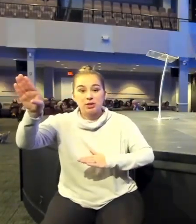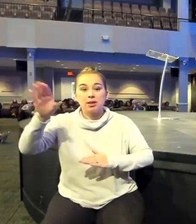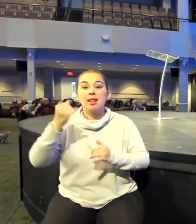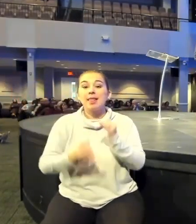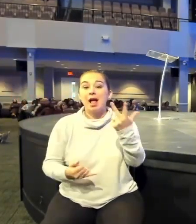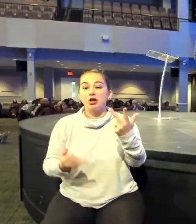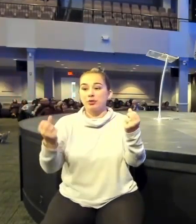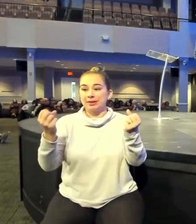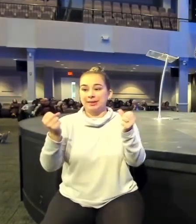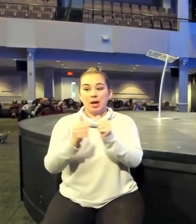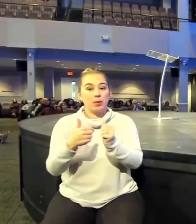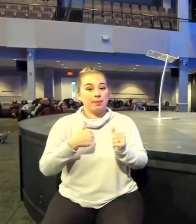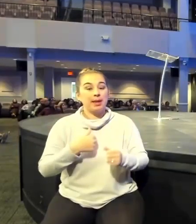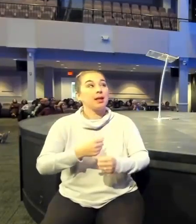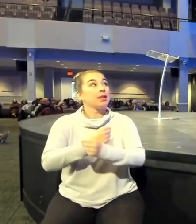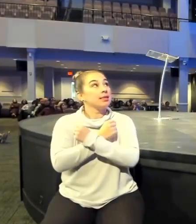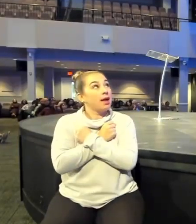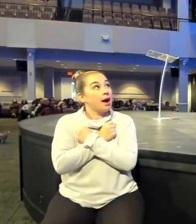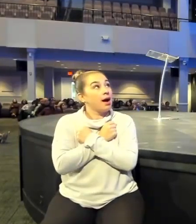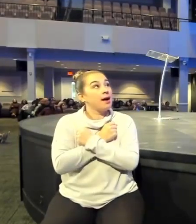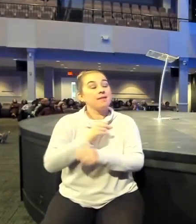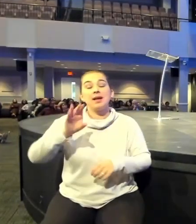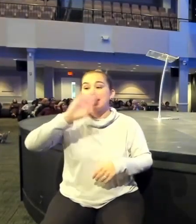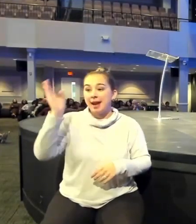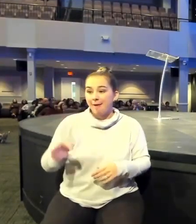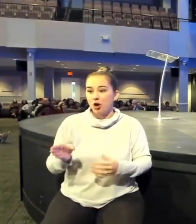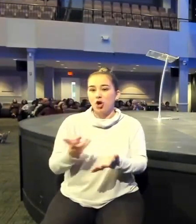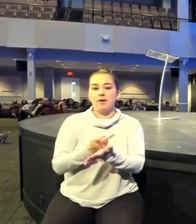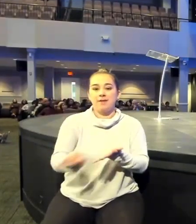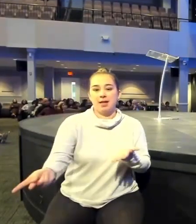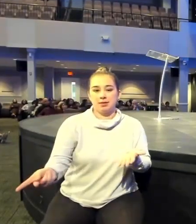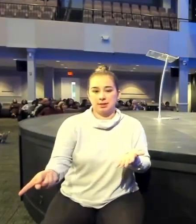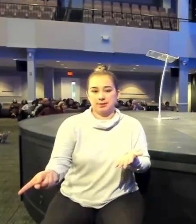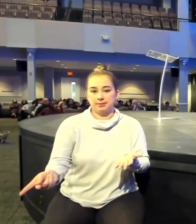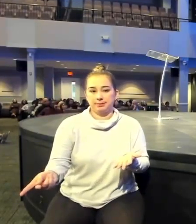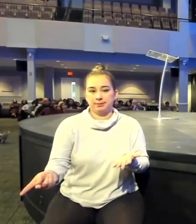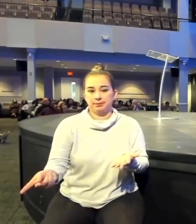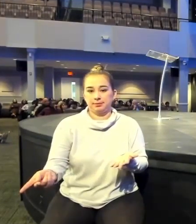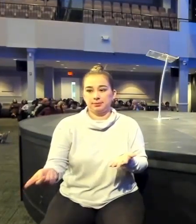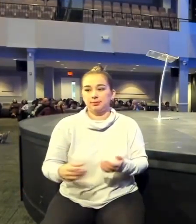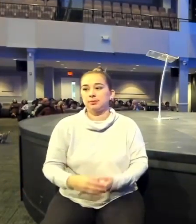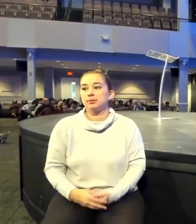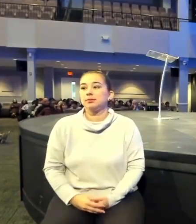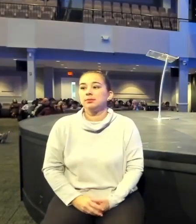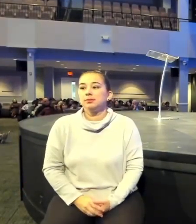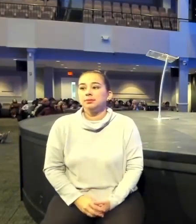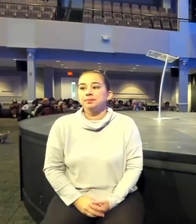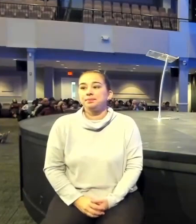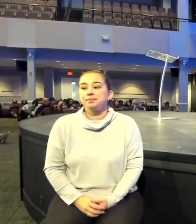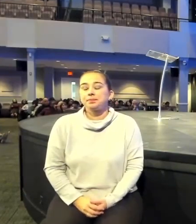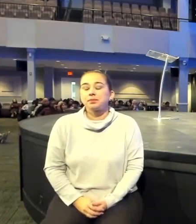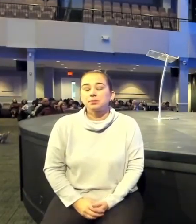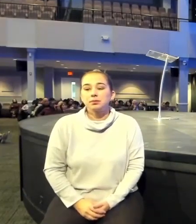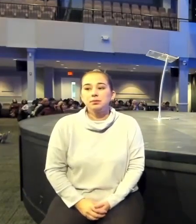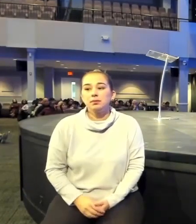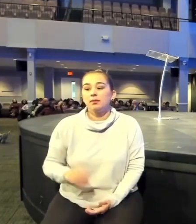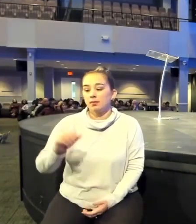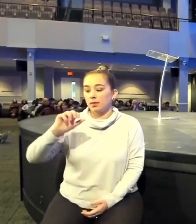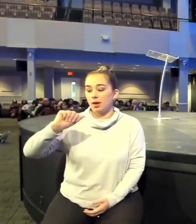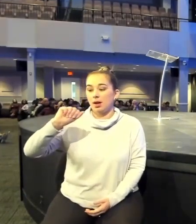last three words on the board with me. Love never fails. Think about this.